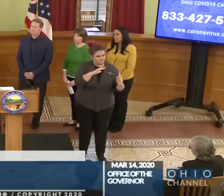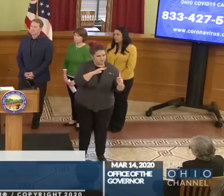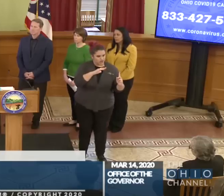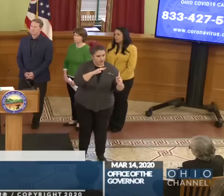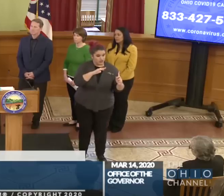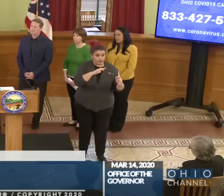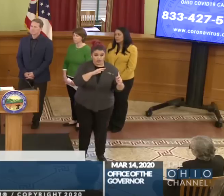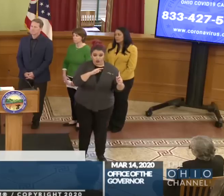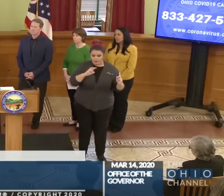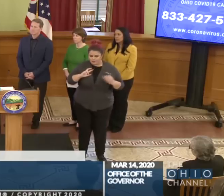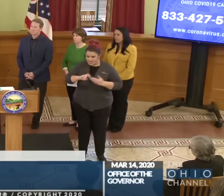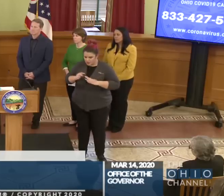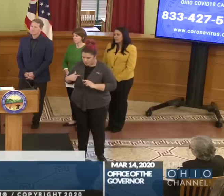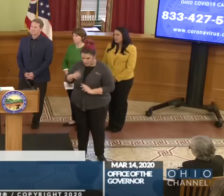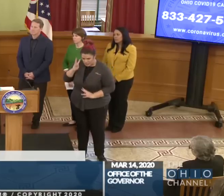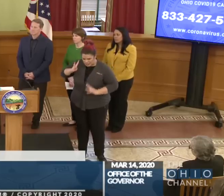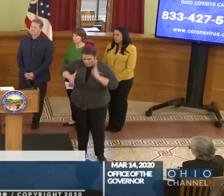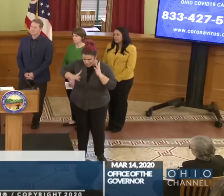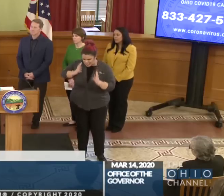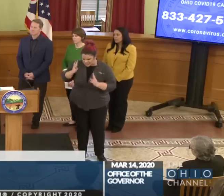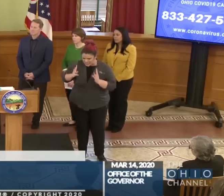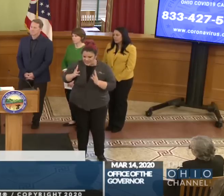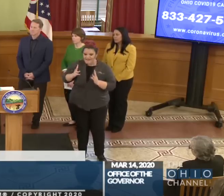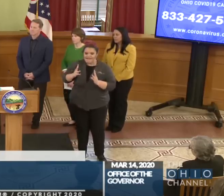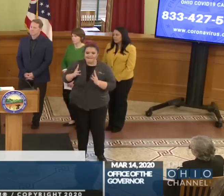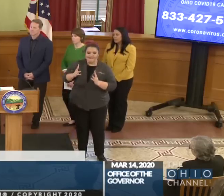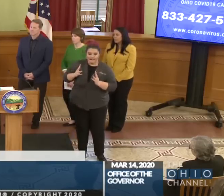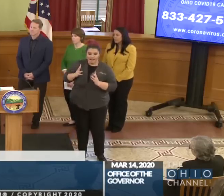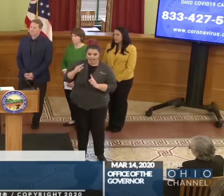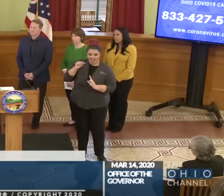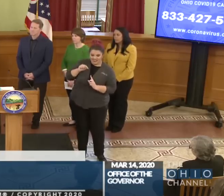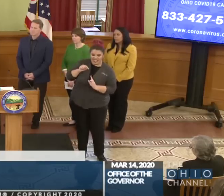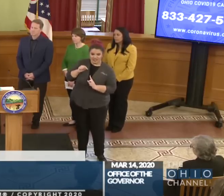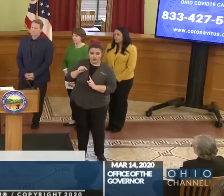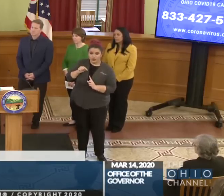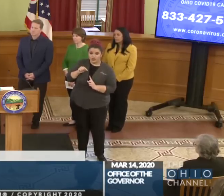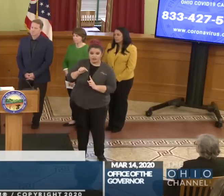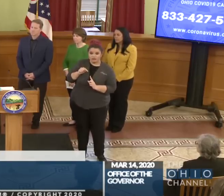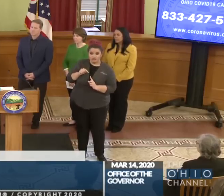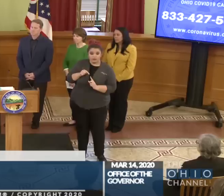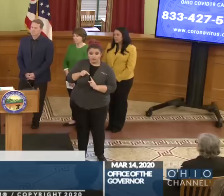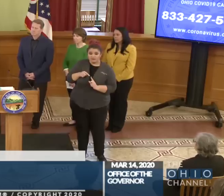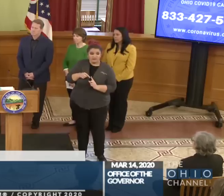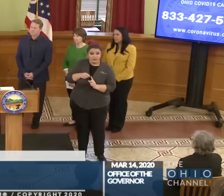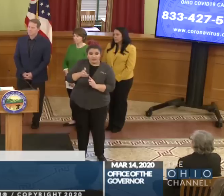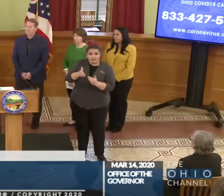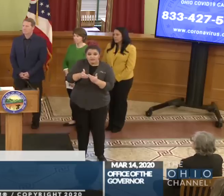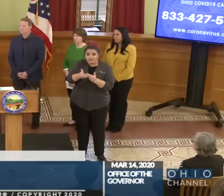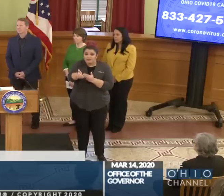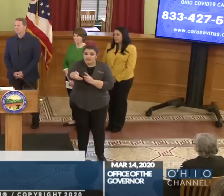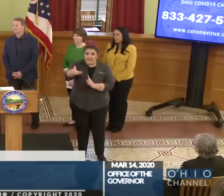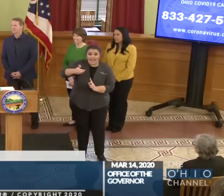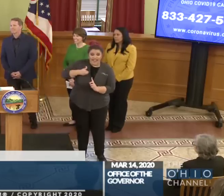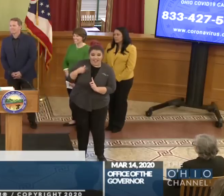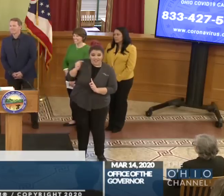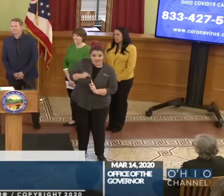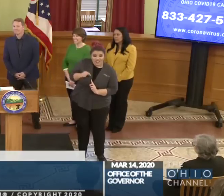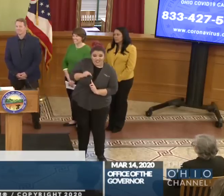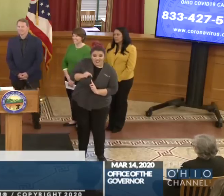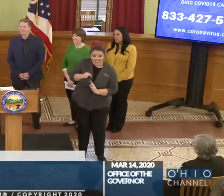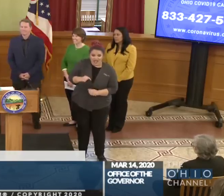of innovations that come out of this that I think will be lasting changes. There are fixes in my bureaucracy that I've loved to